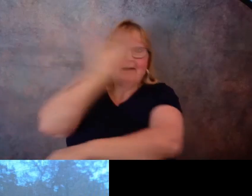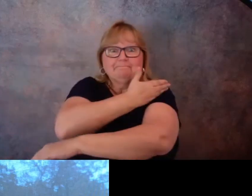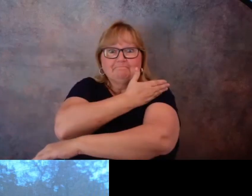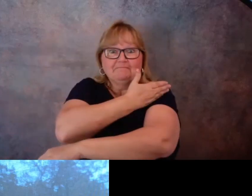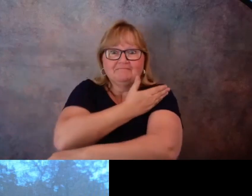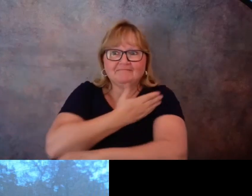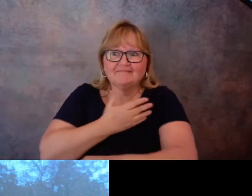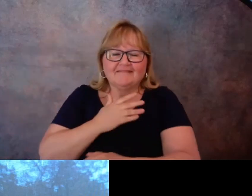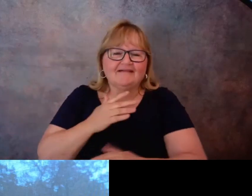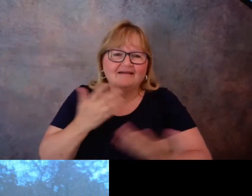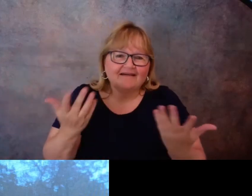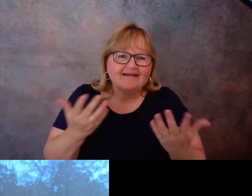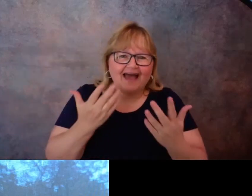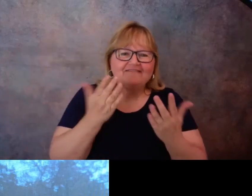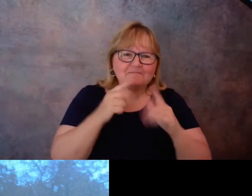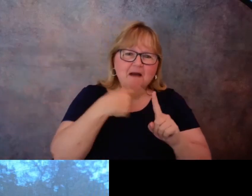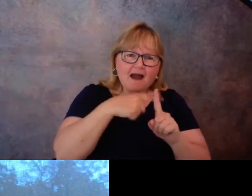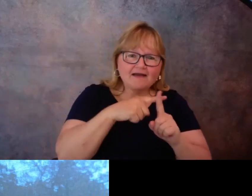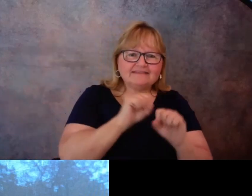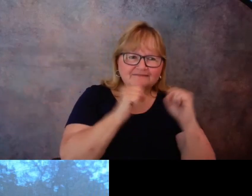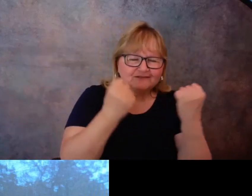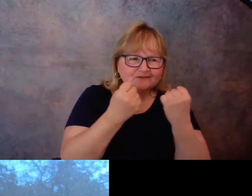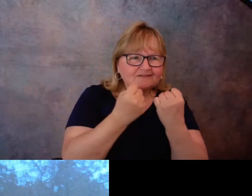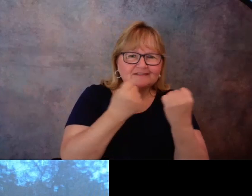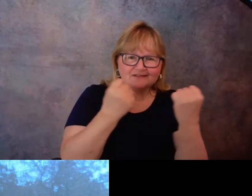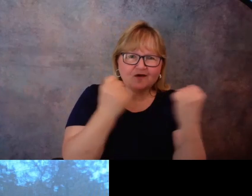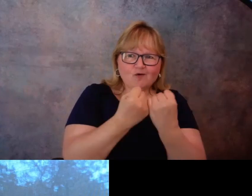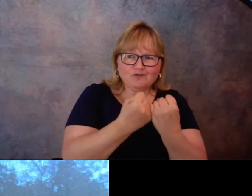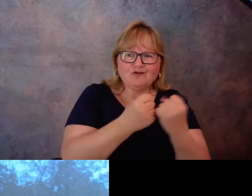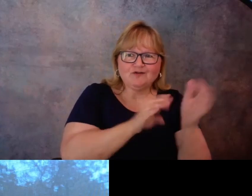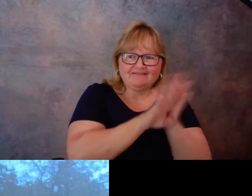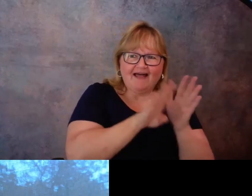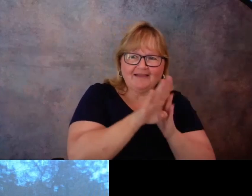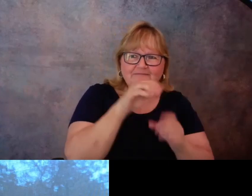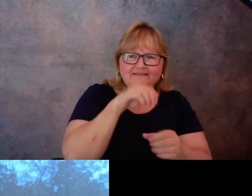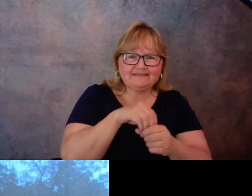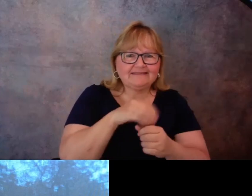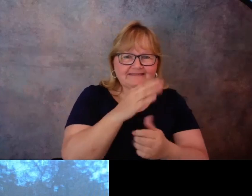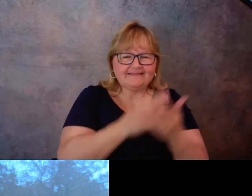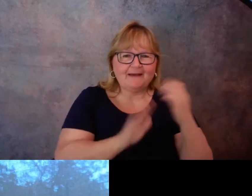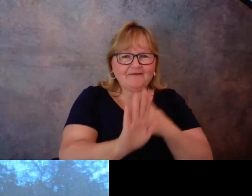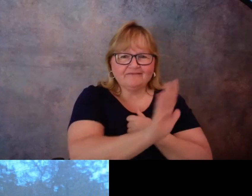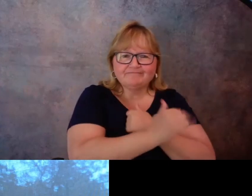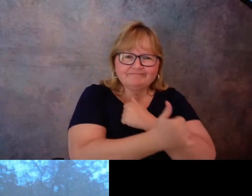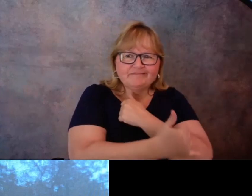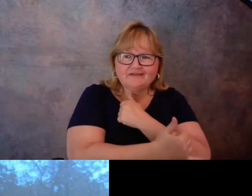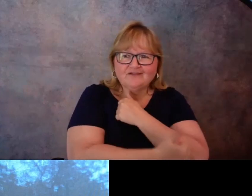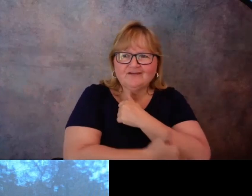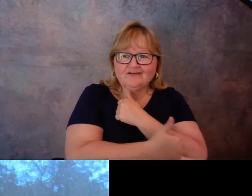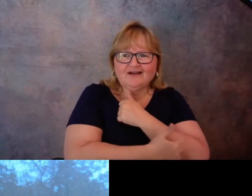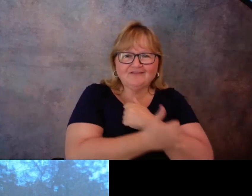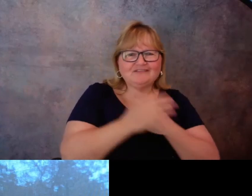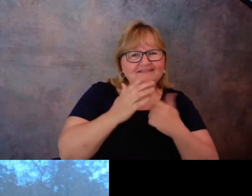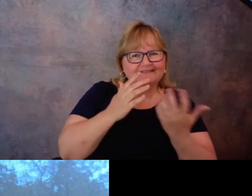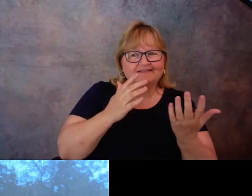positive social developments, at least within some of your states. So it'd be very, very, very useful to the rest of the world to